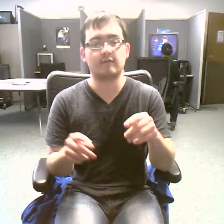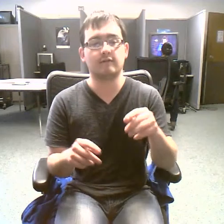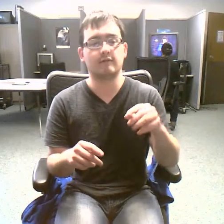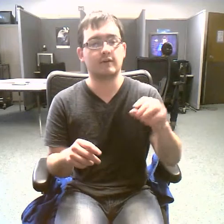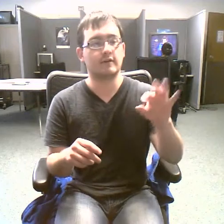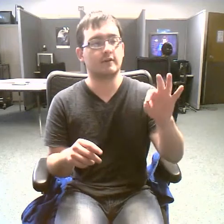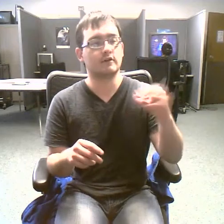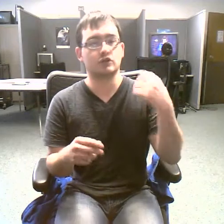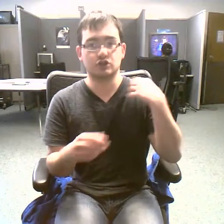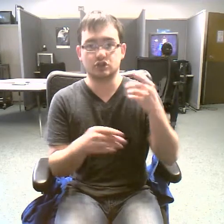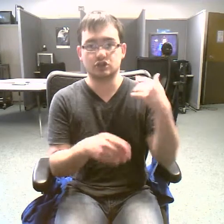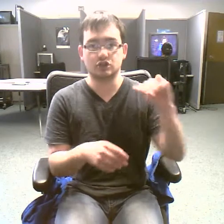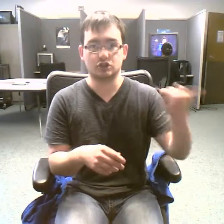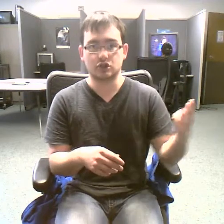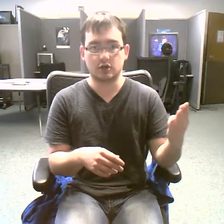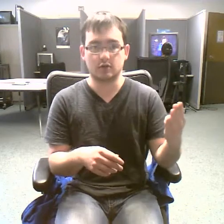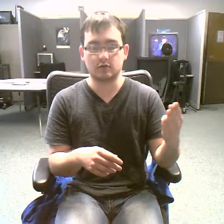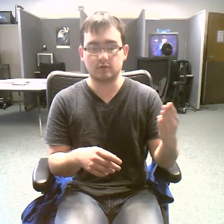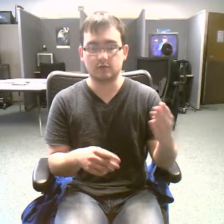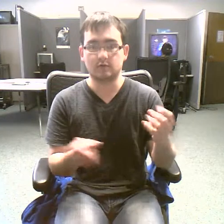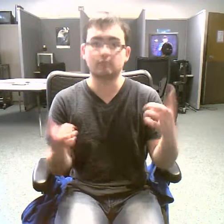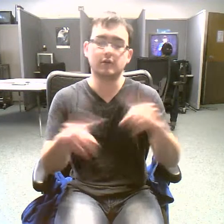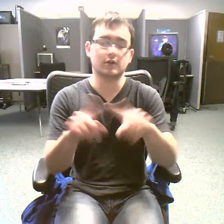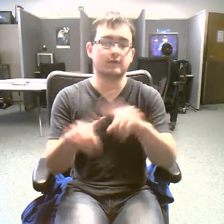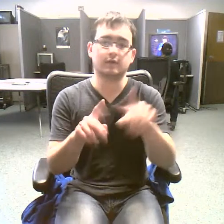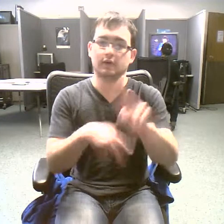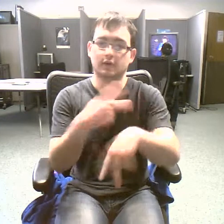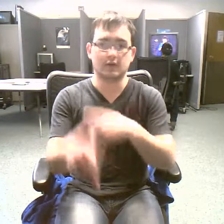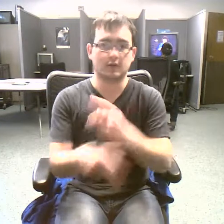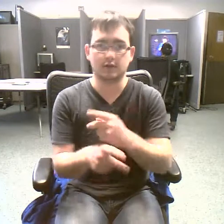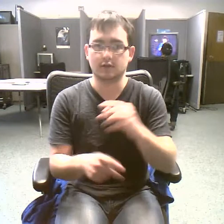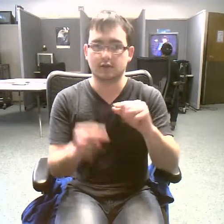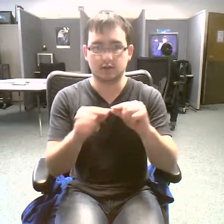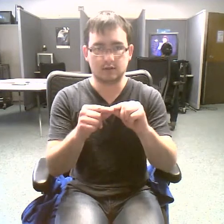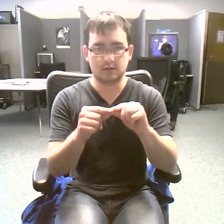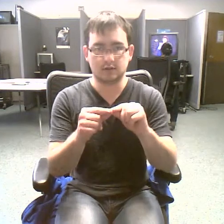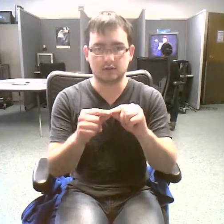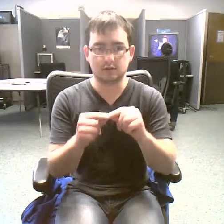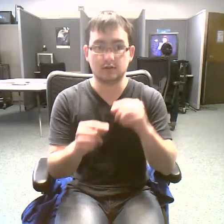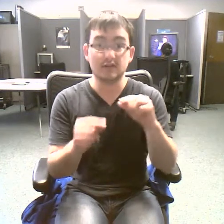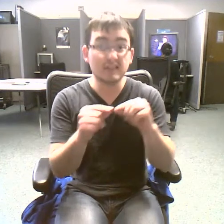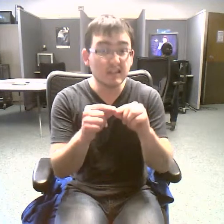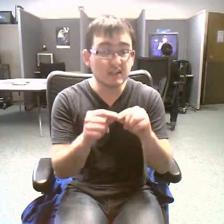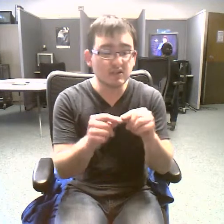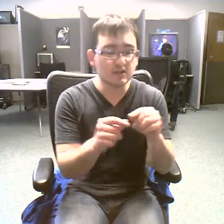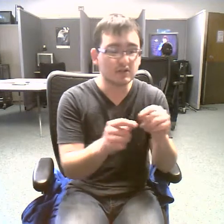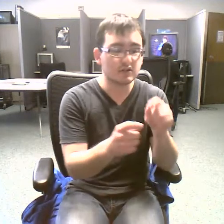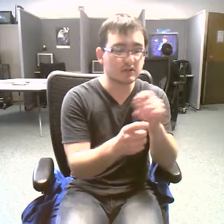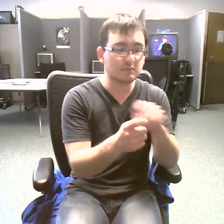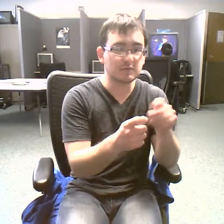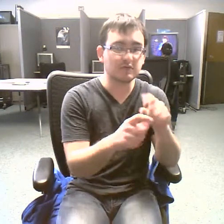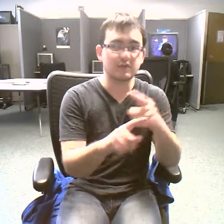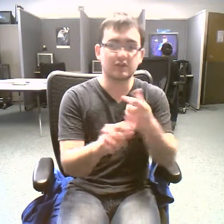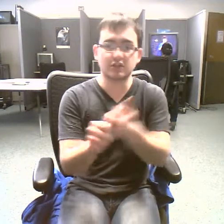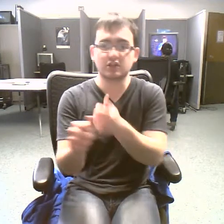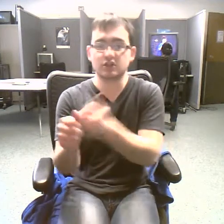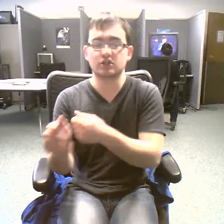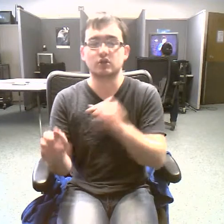There are many types of cells. Cells are unique to each type of organism. Humans may have hundreds of types of